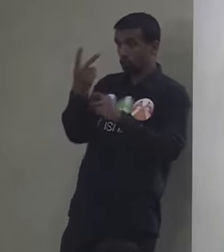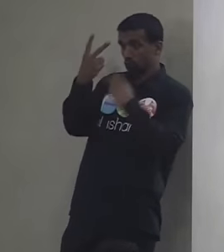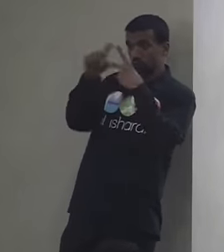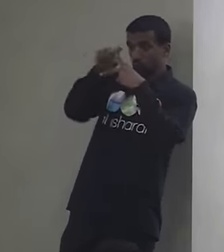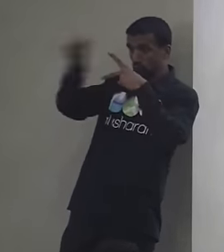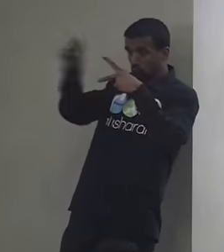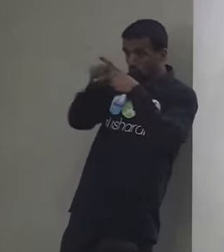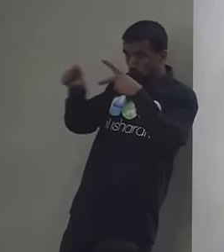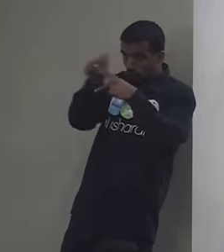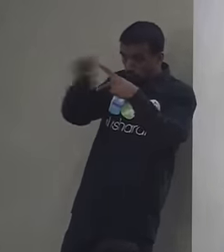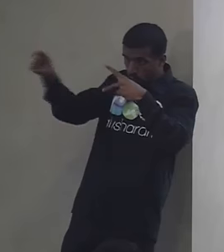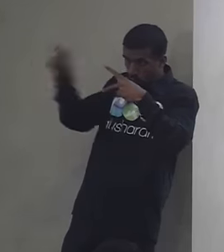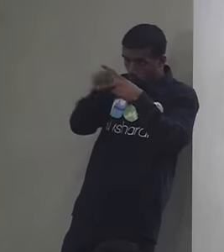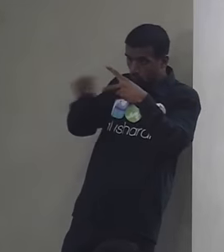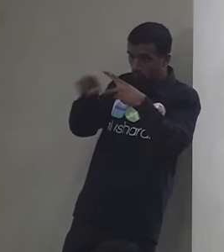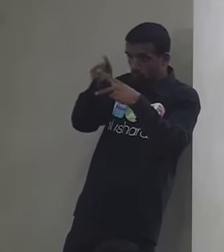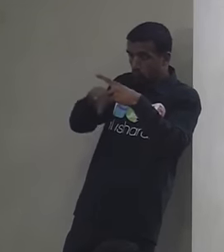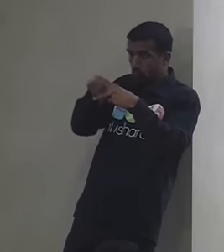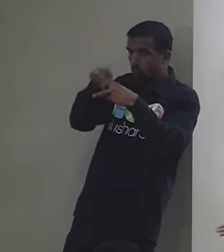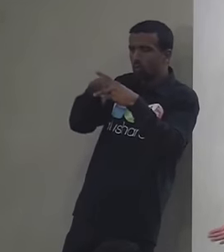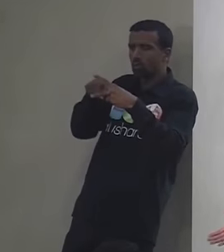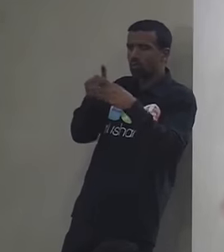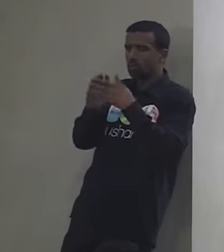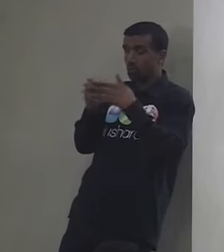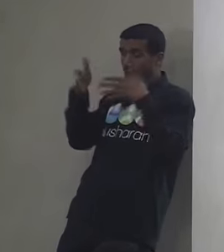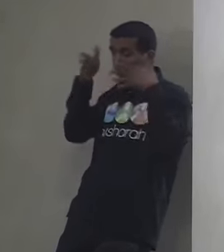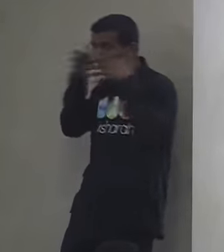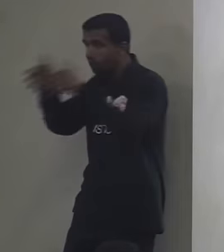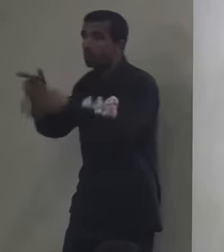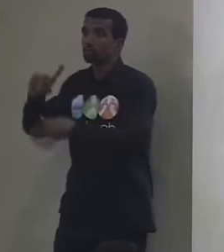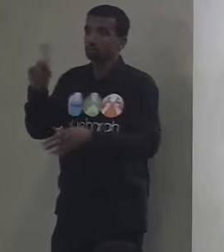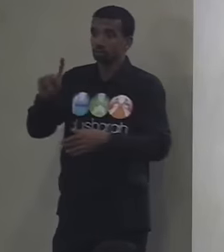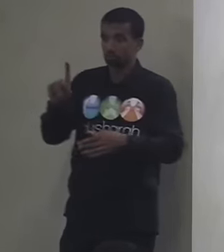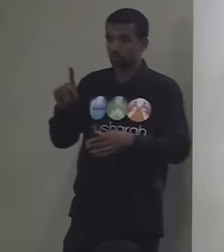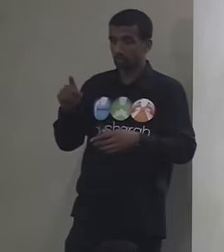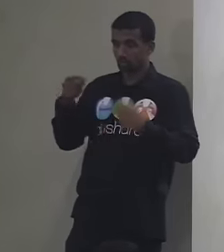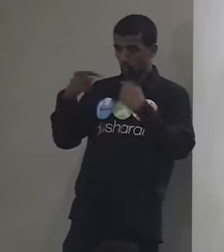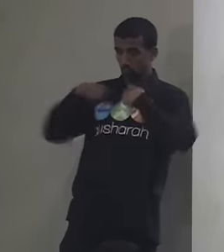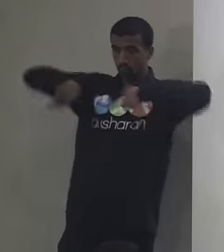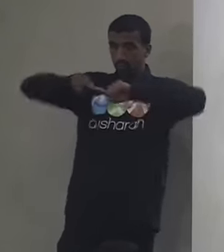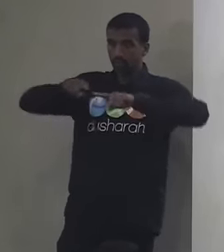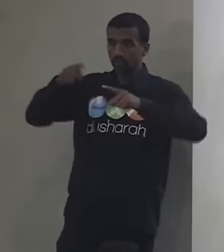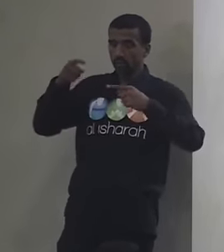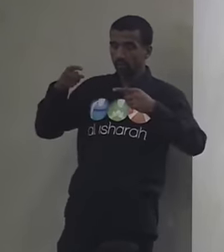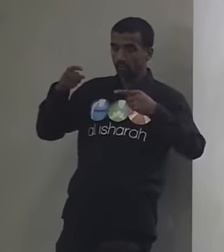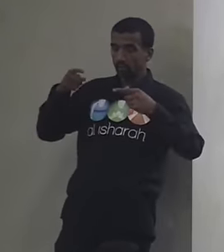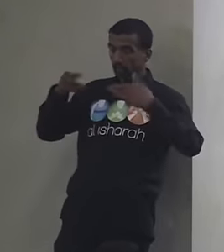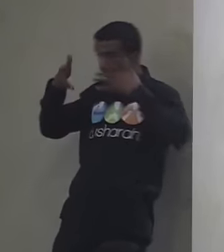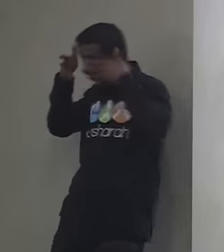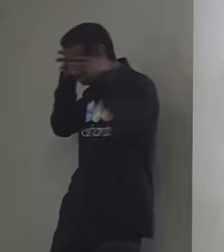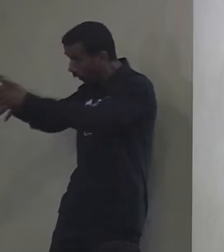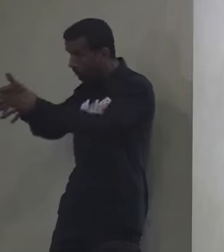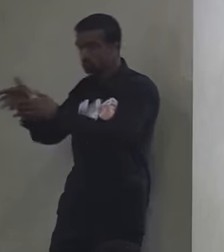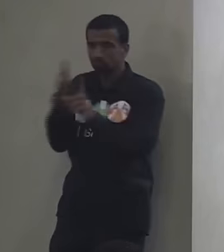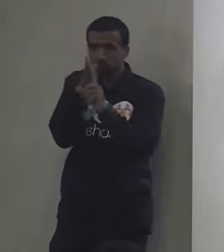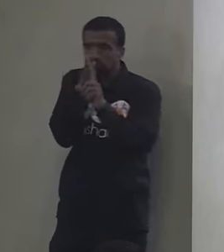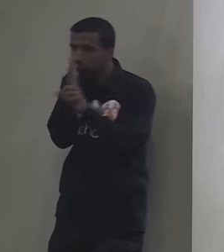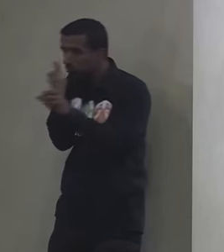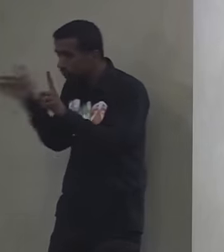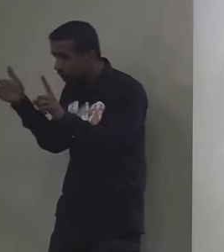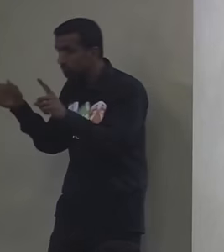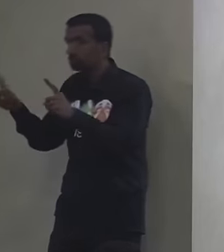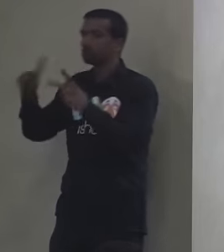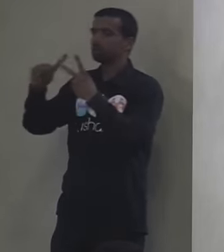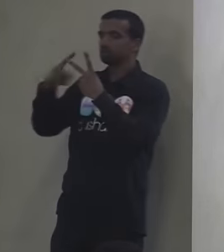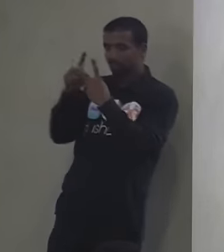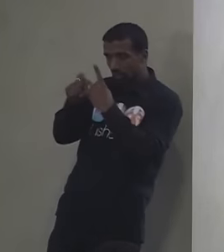Okay? You've remained distracted until you ended up in the graves, visiting the graves. When the surah ends, Allah Azza wa Jal mentions